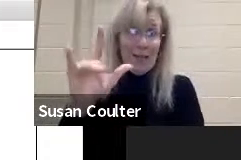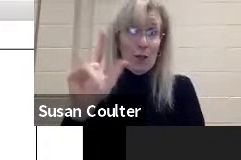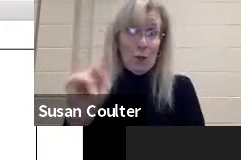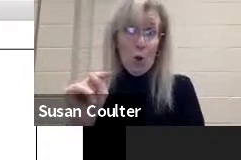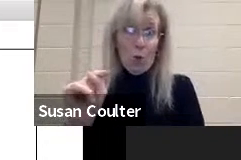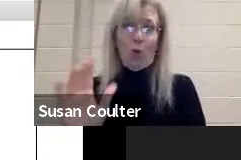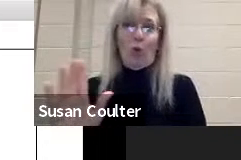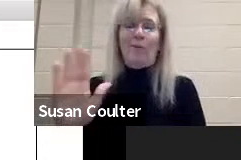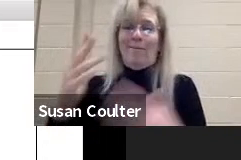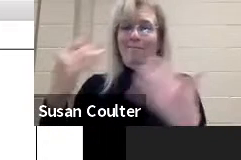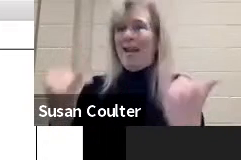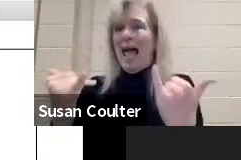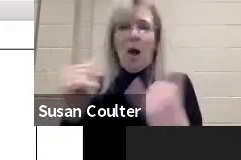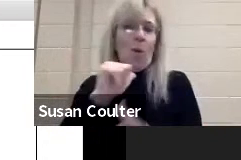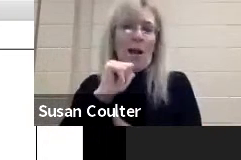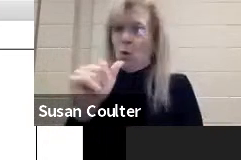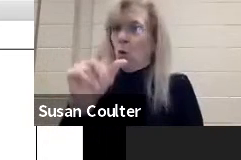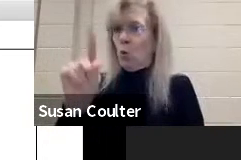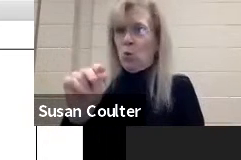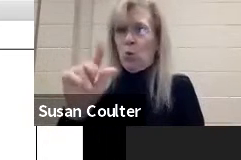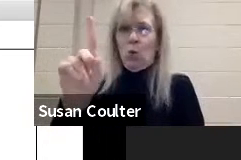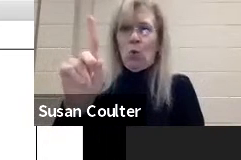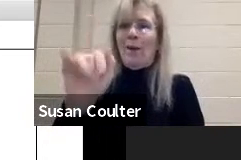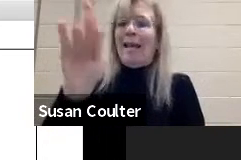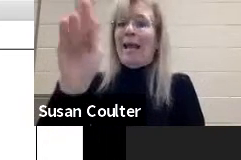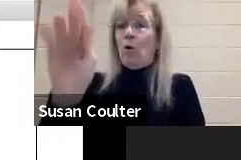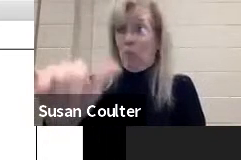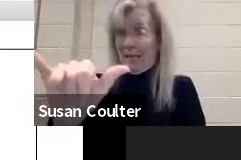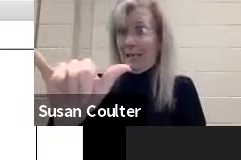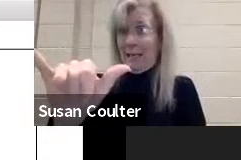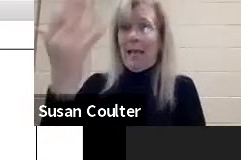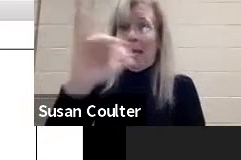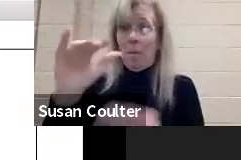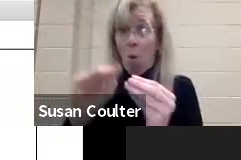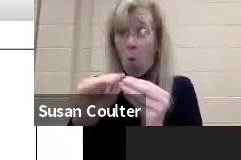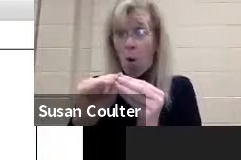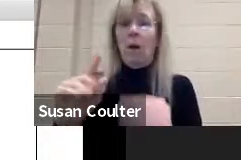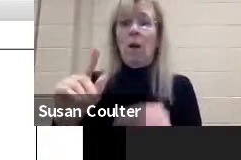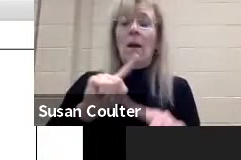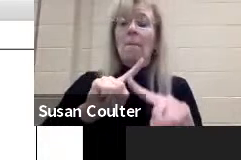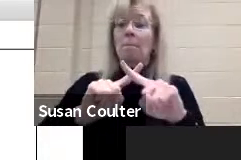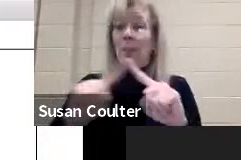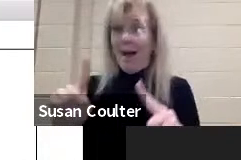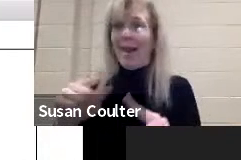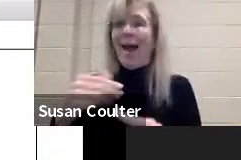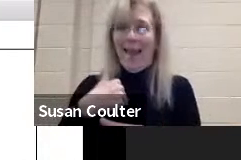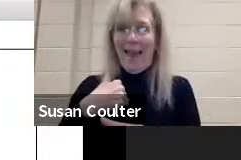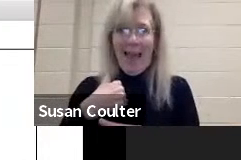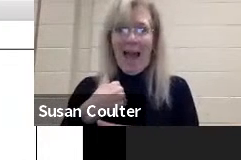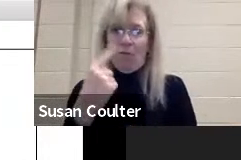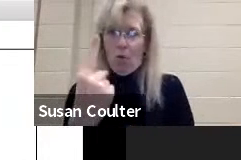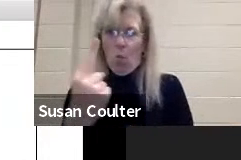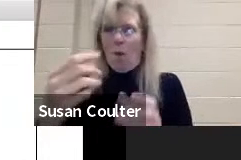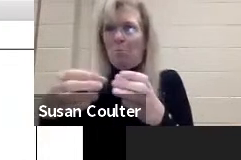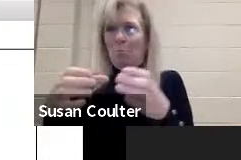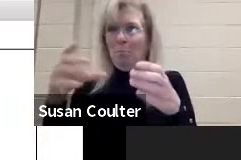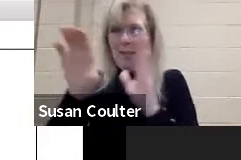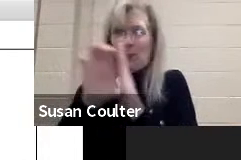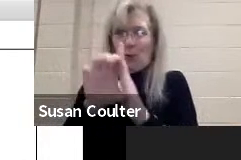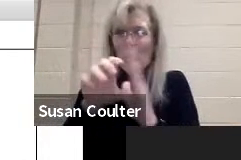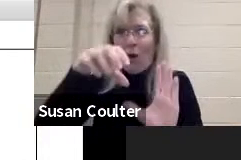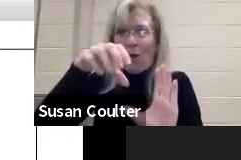to make yogurt. Now I don't do dairy anymore. But I have the